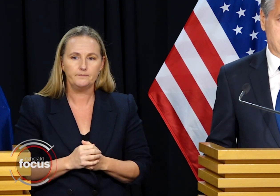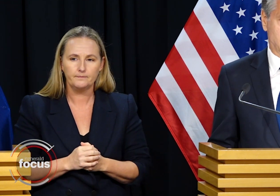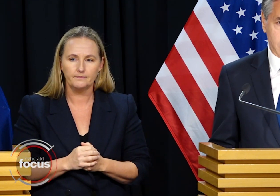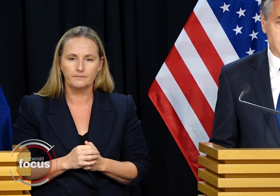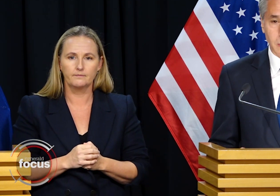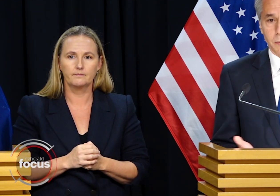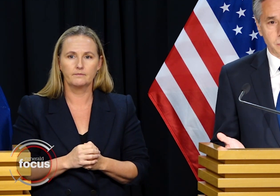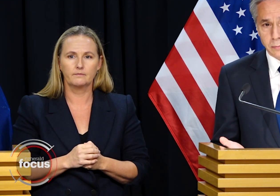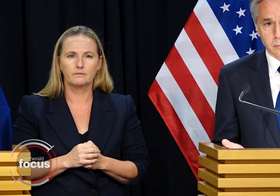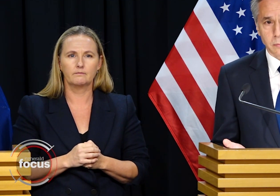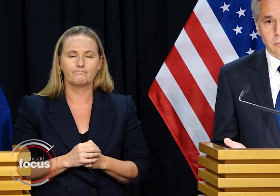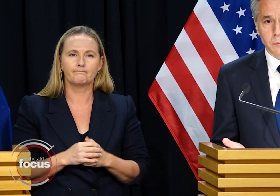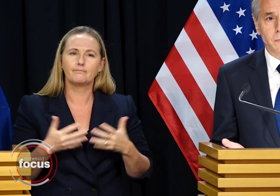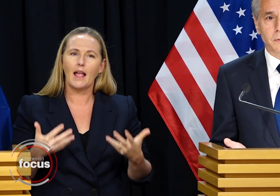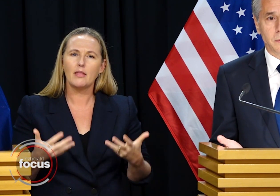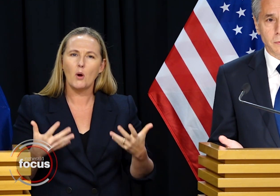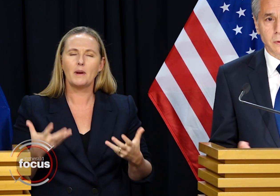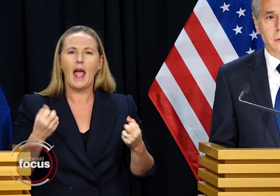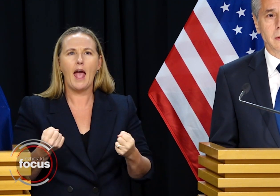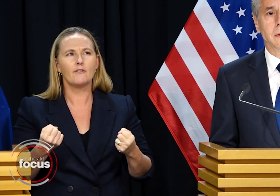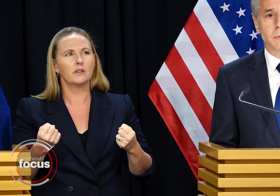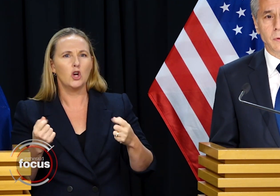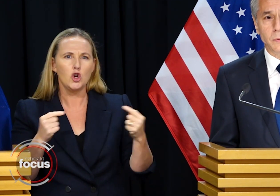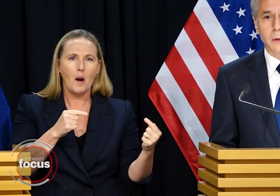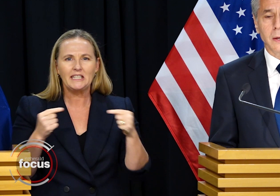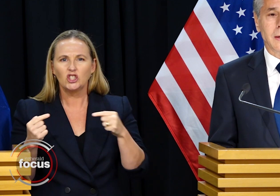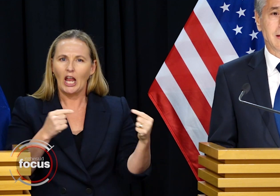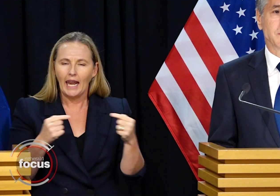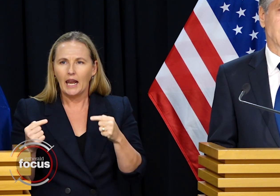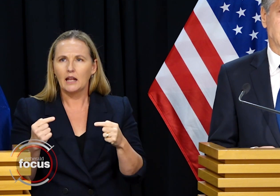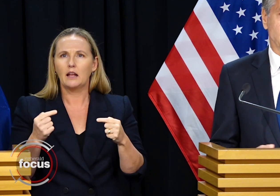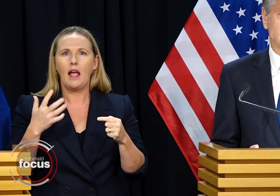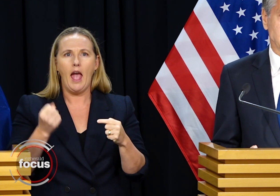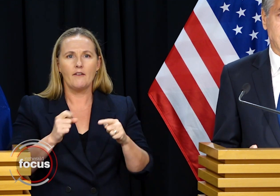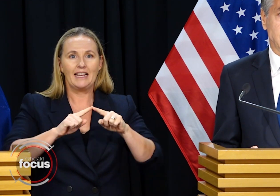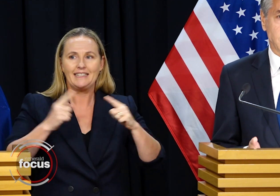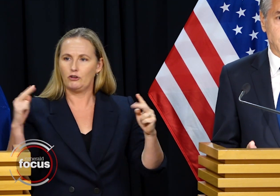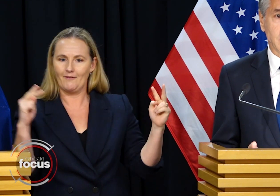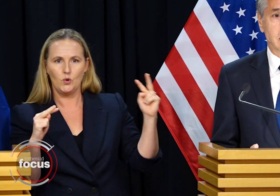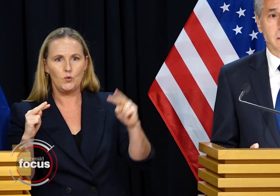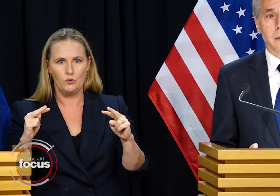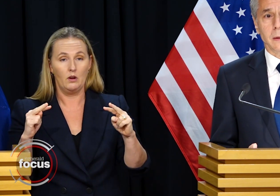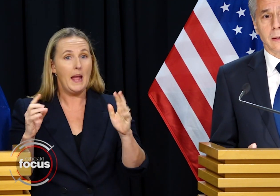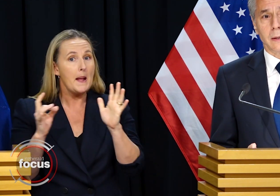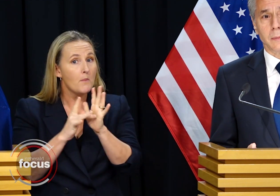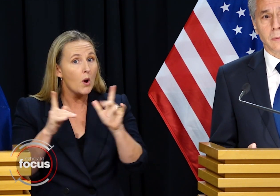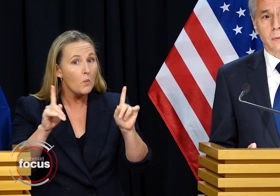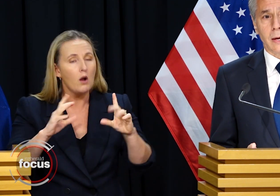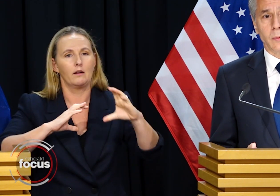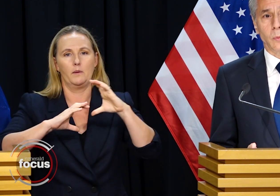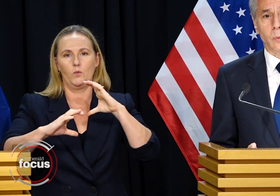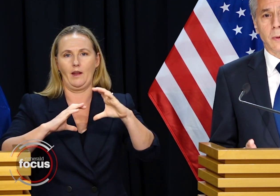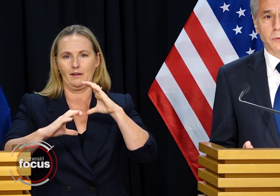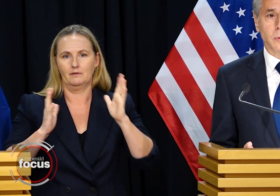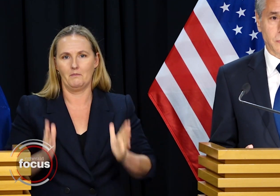that we're in, we have different visions, different views. It's vitally important that we communicate,